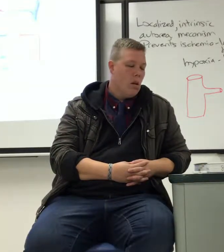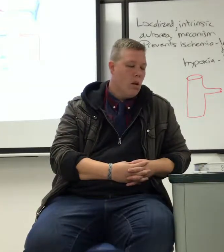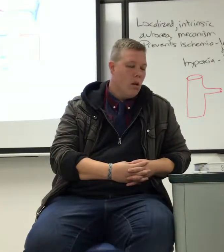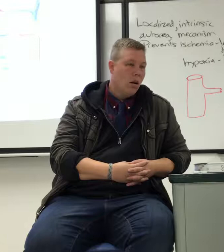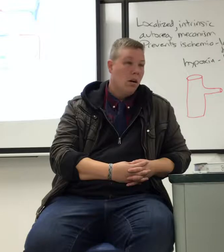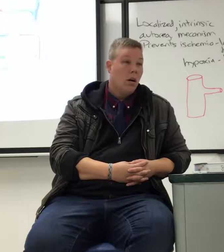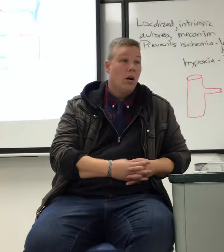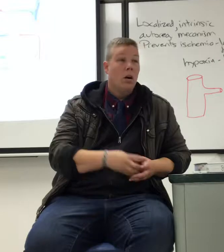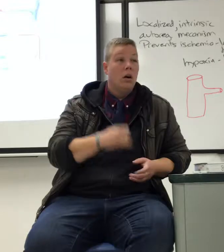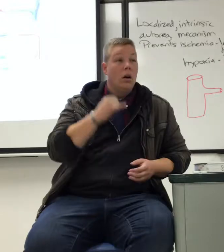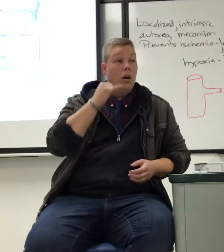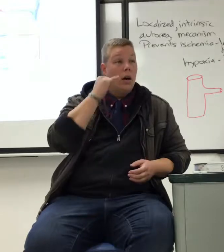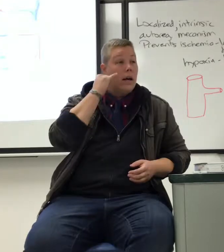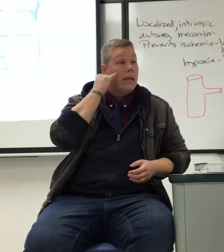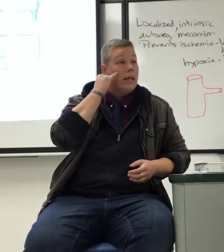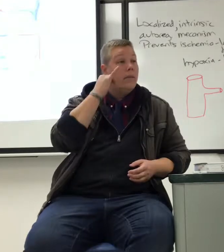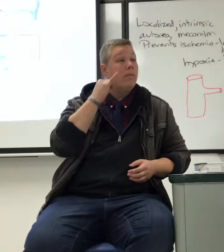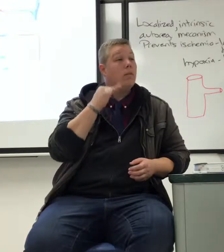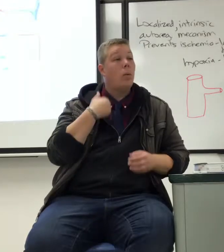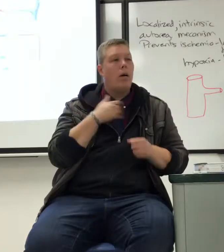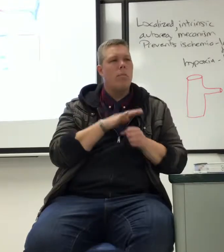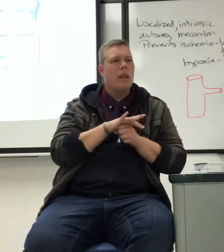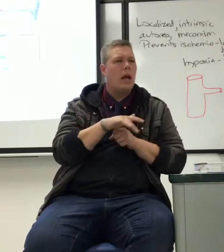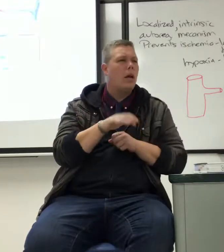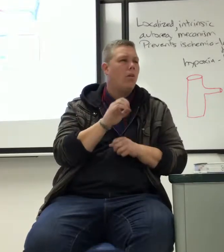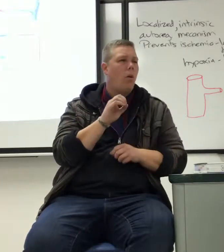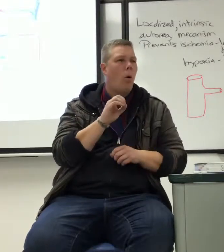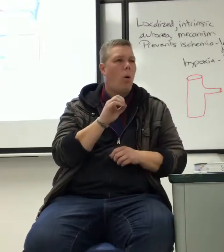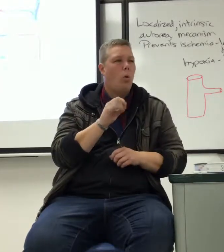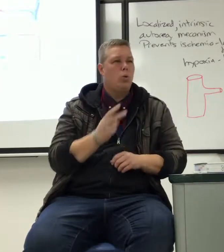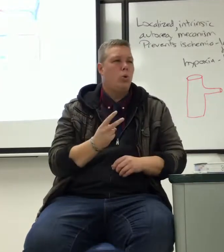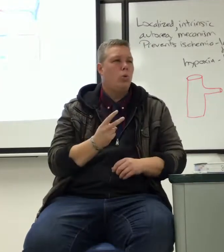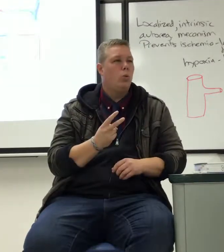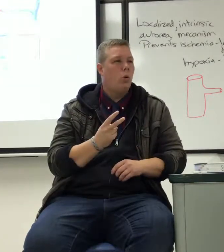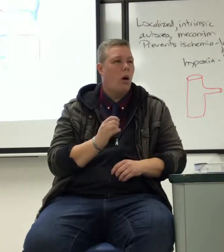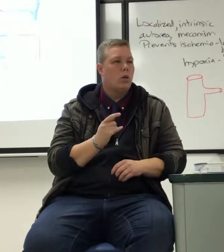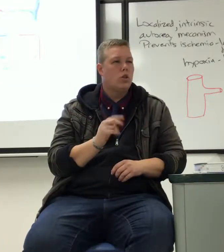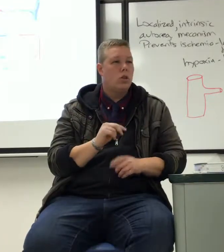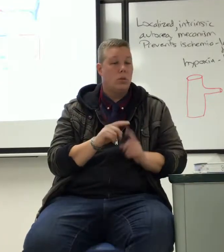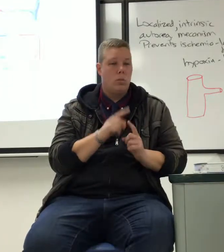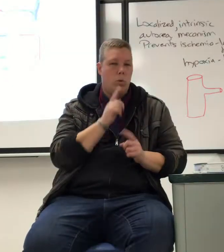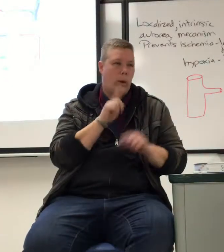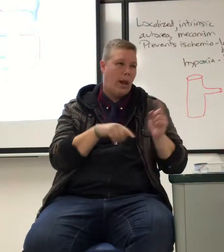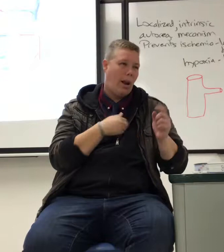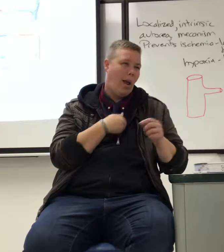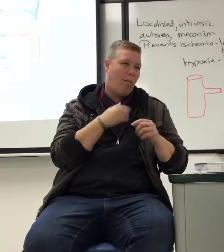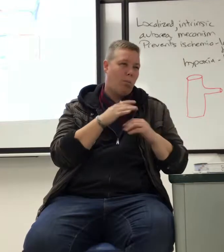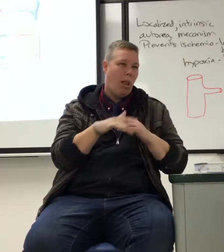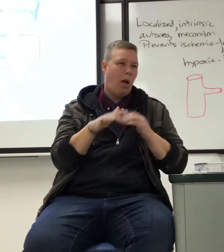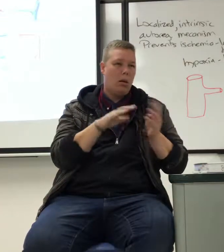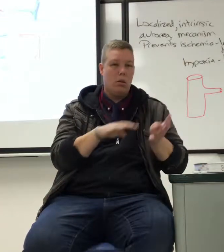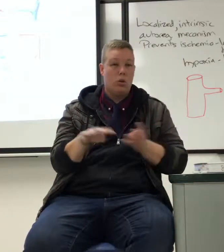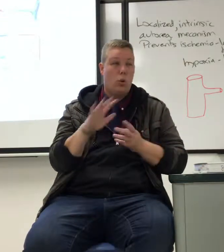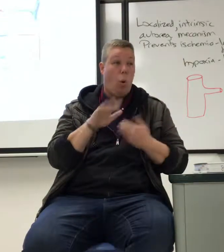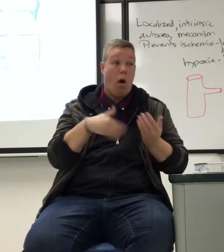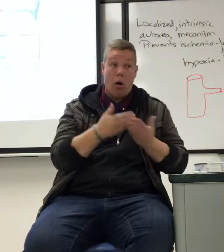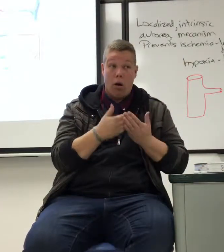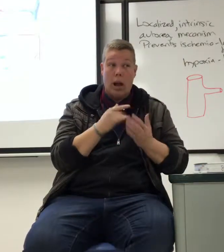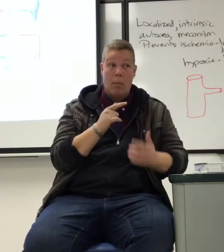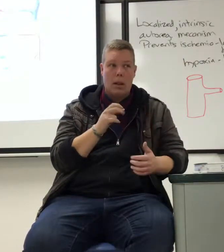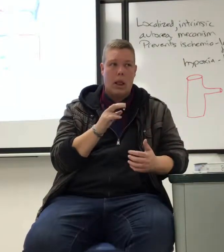If there's plenty of O2, you can't have blood flow to all capillary beds at all times. There's only 5 liters that you're